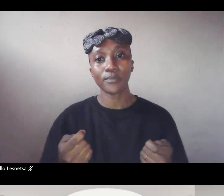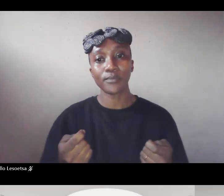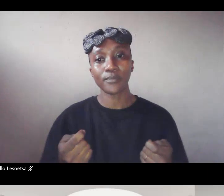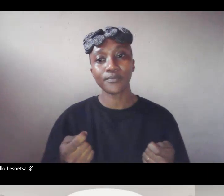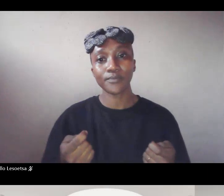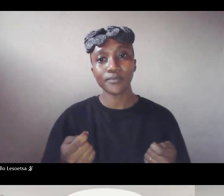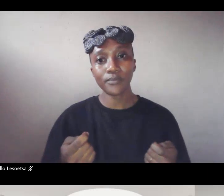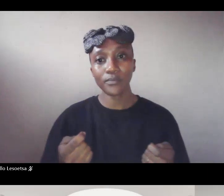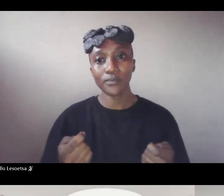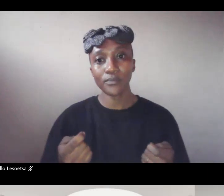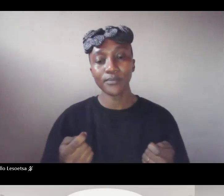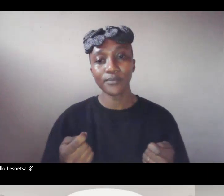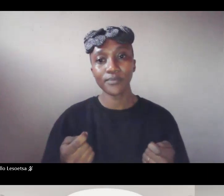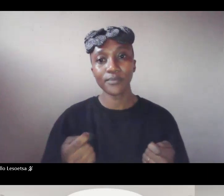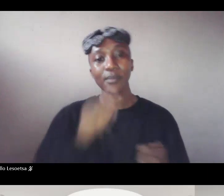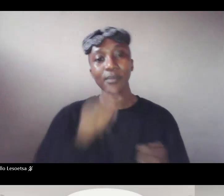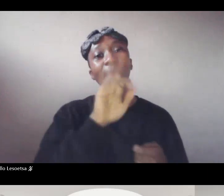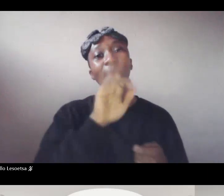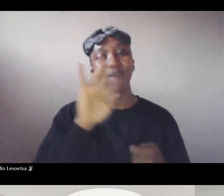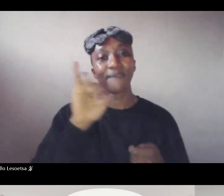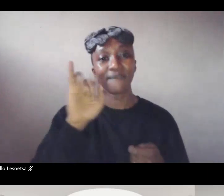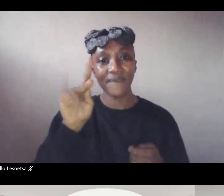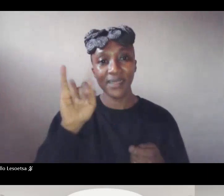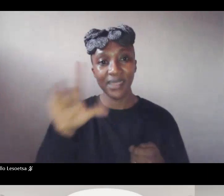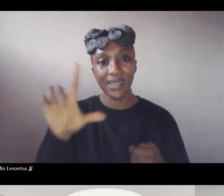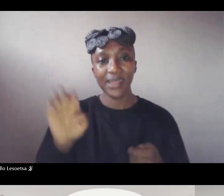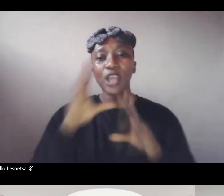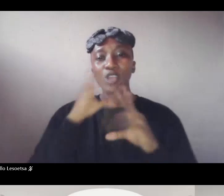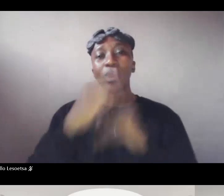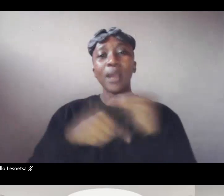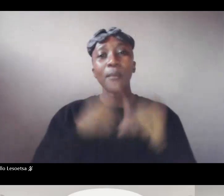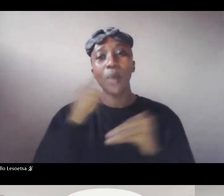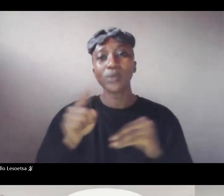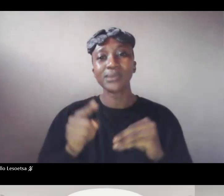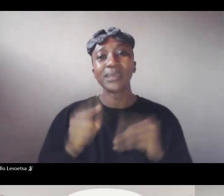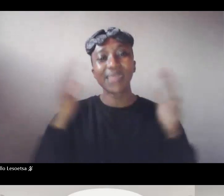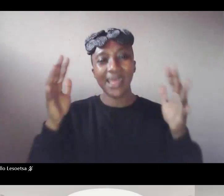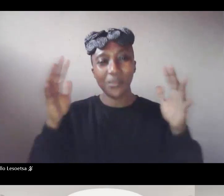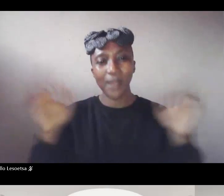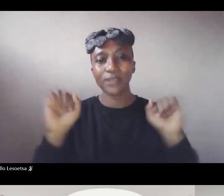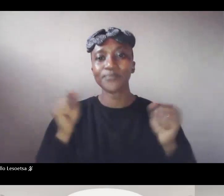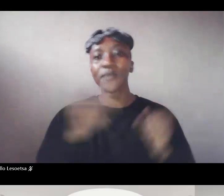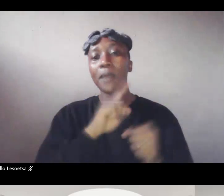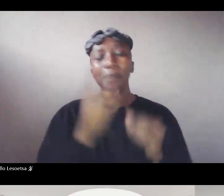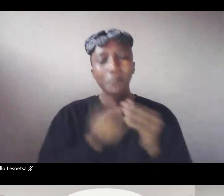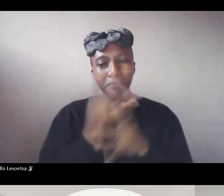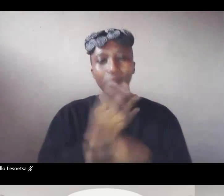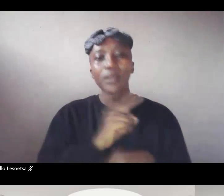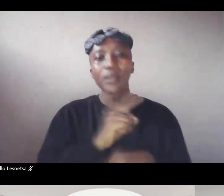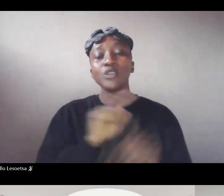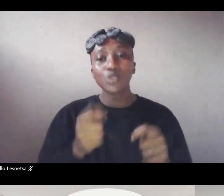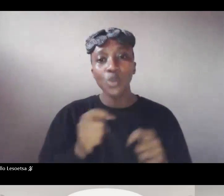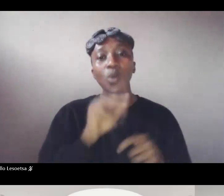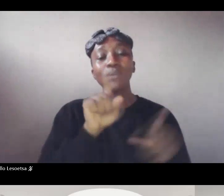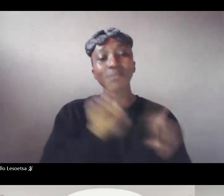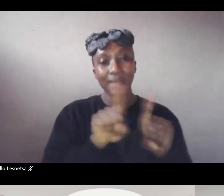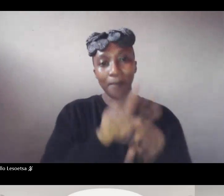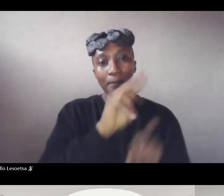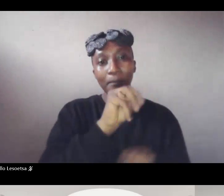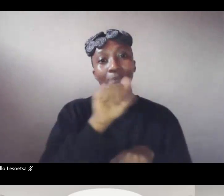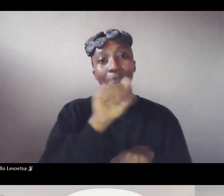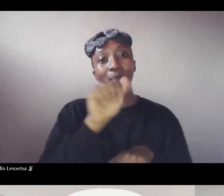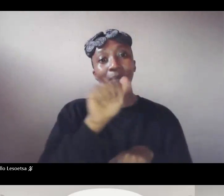Fikile did not talk about it that much, but she's implied it. But Masabata, hinted at it.